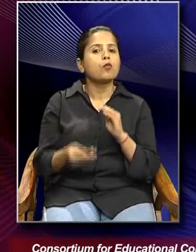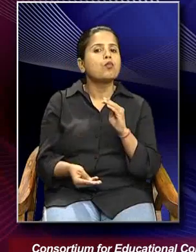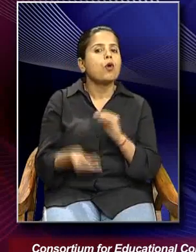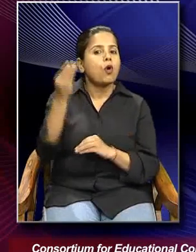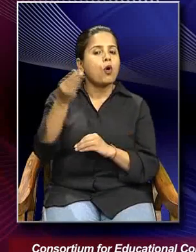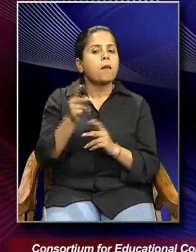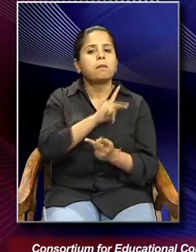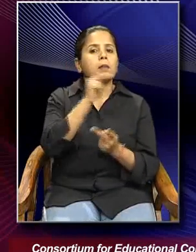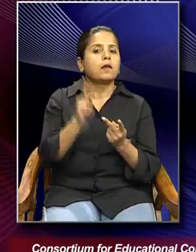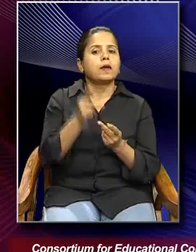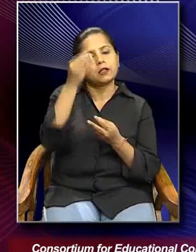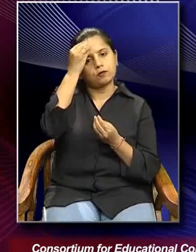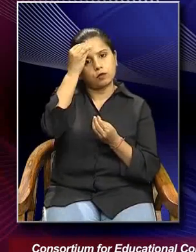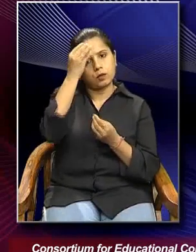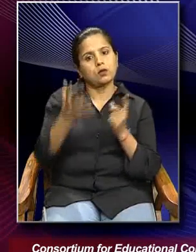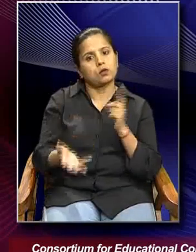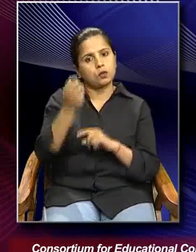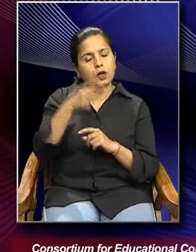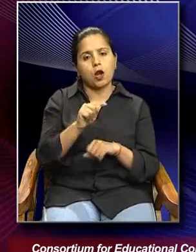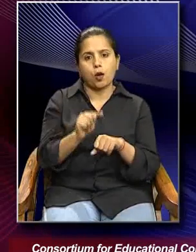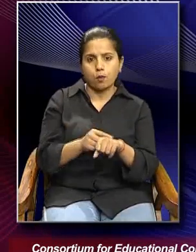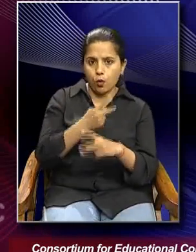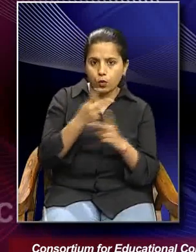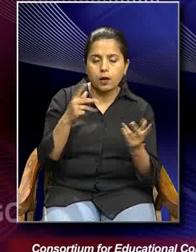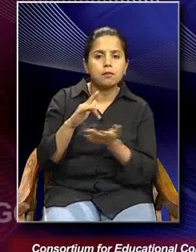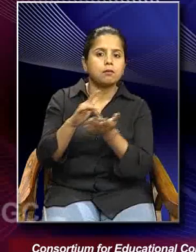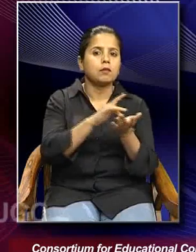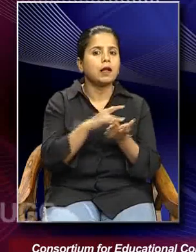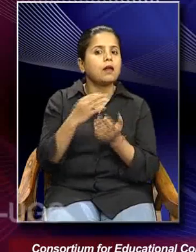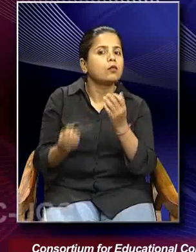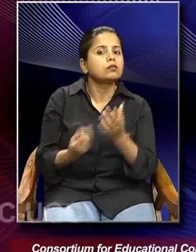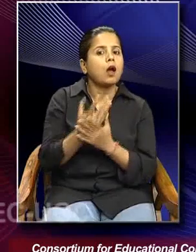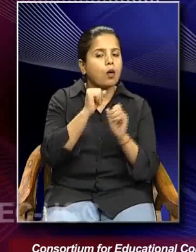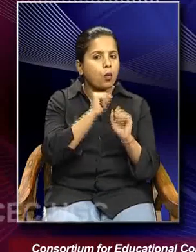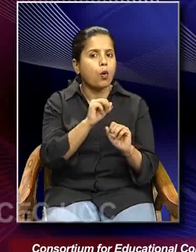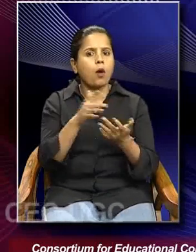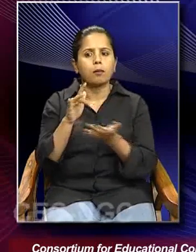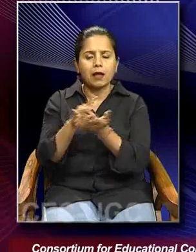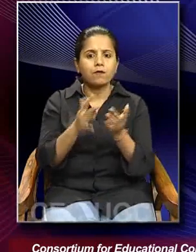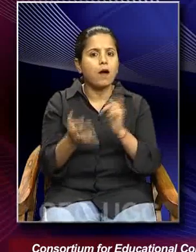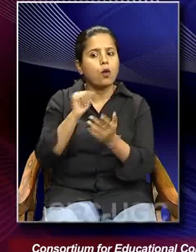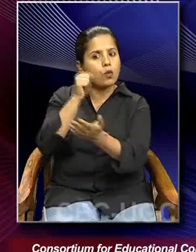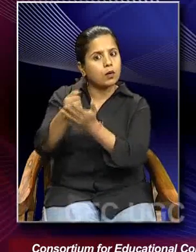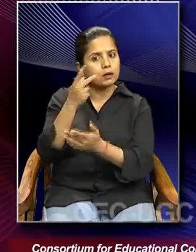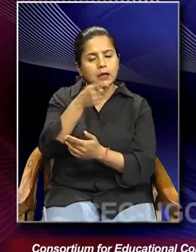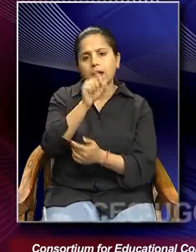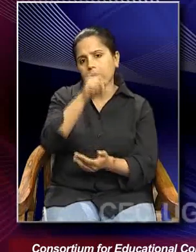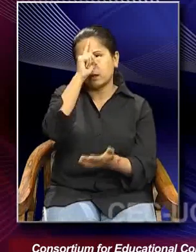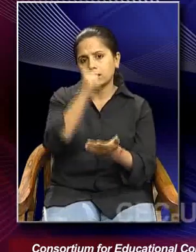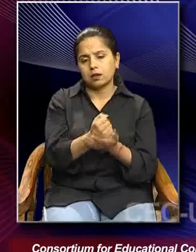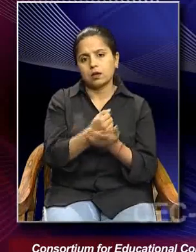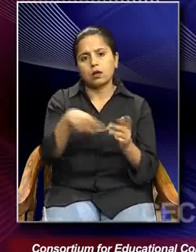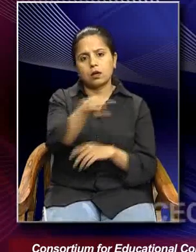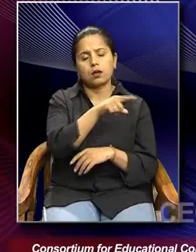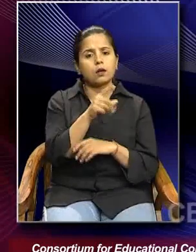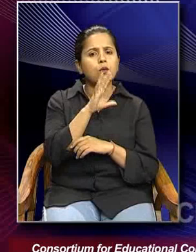more perfect information about opportunities at the place of origin, at the place of destination, and then they can decide whether it